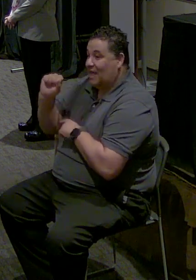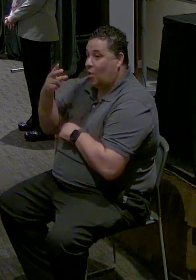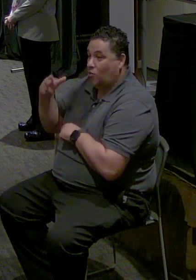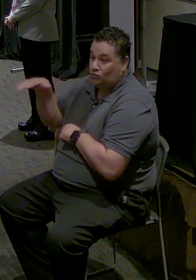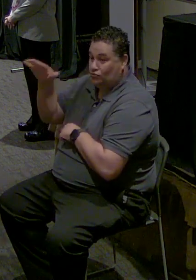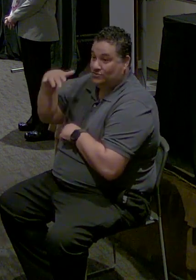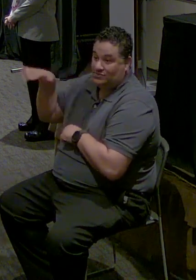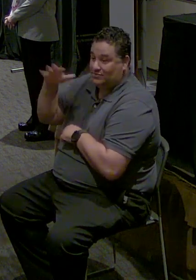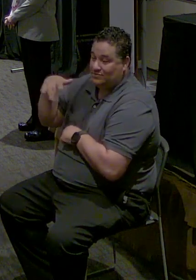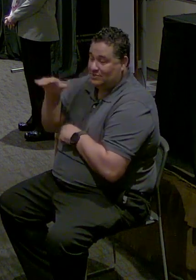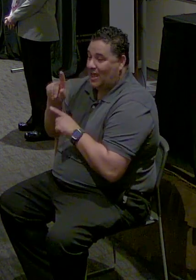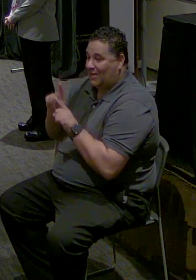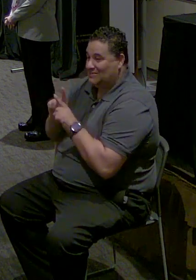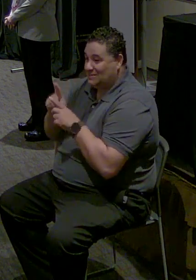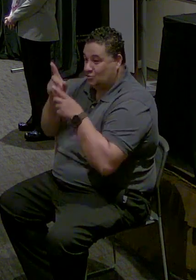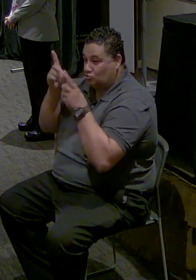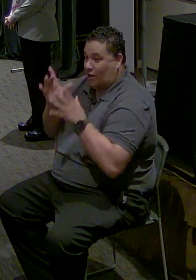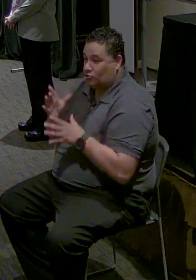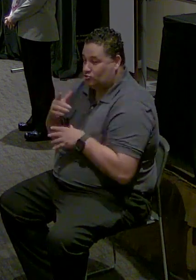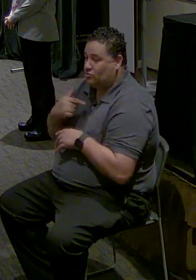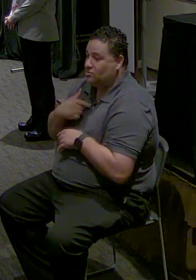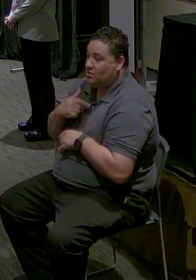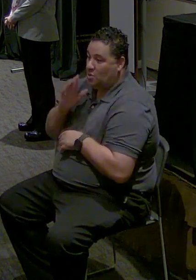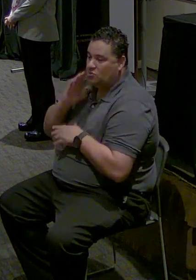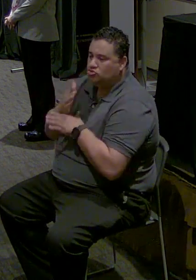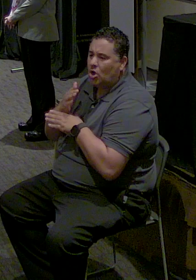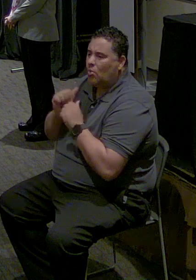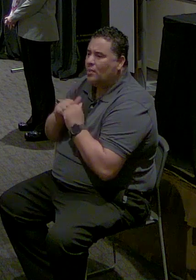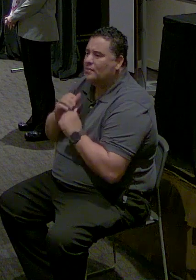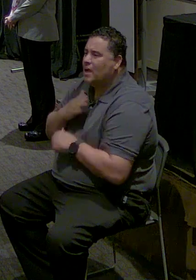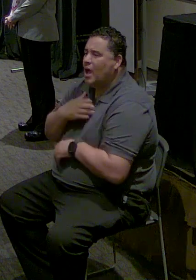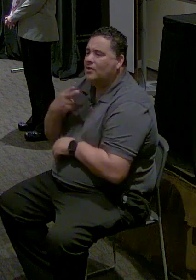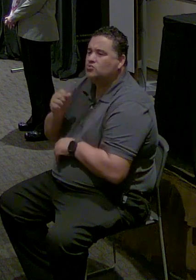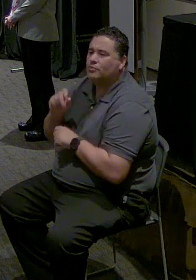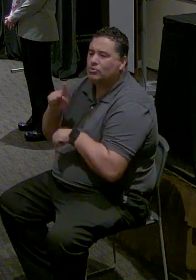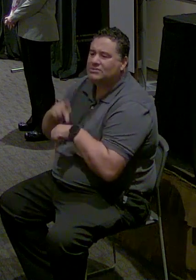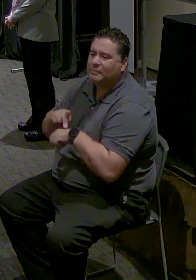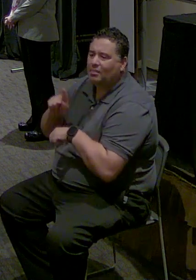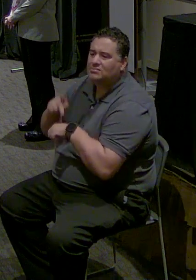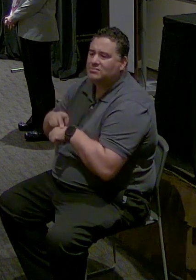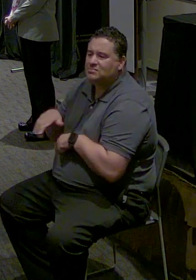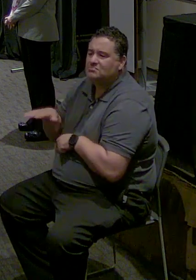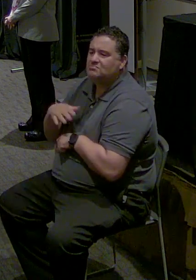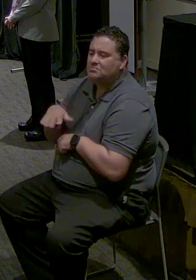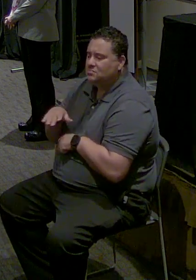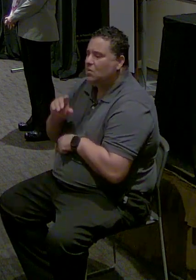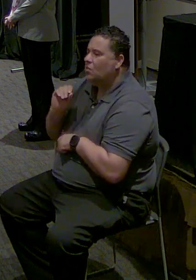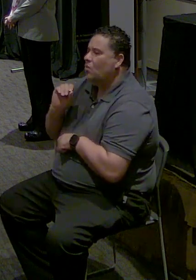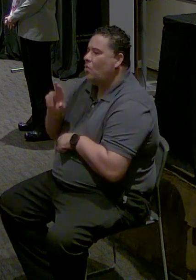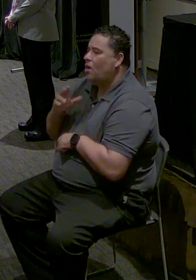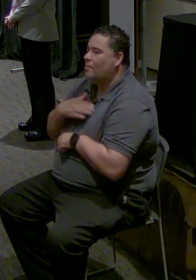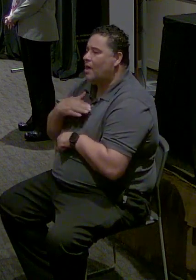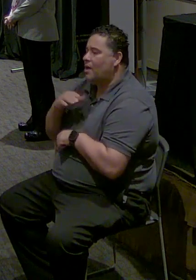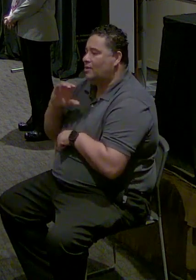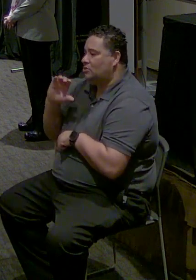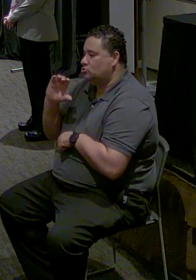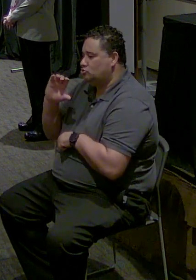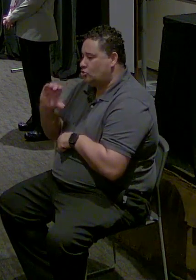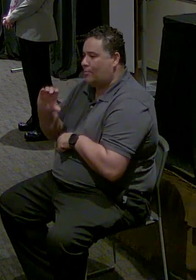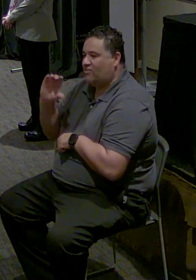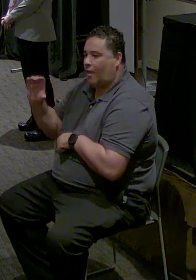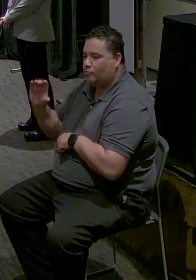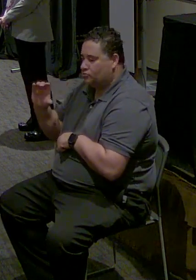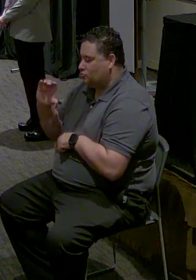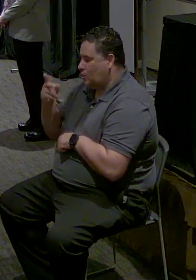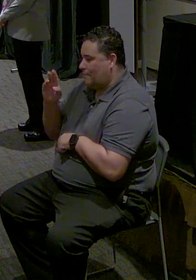stakeholders, as a director, I would share it with my high school principals, or my chamber of commerce,